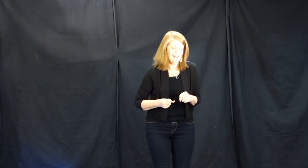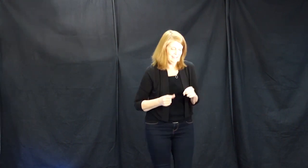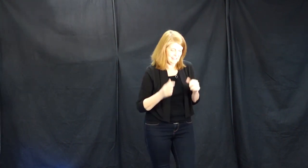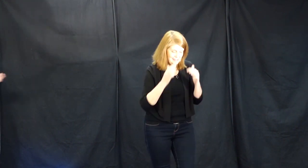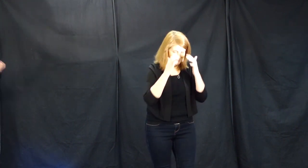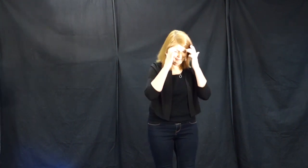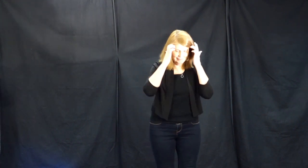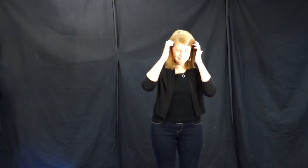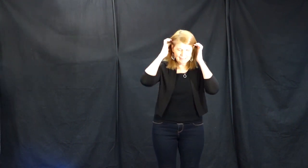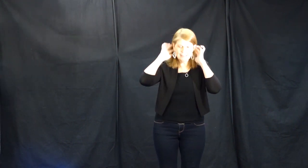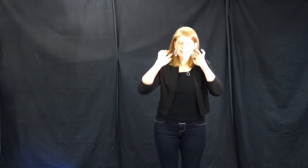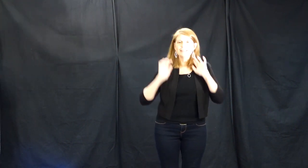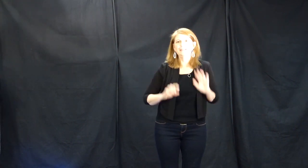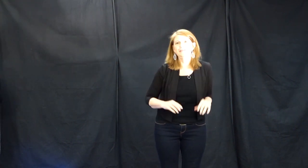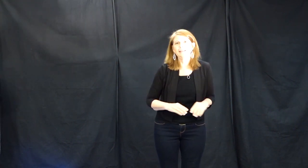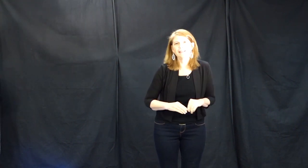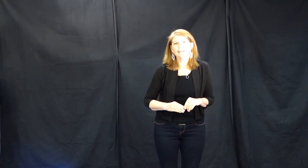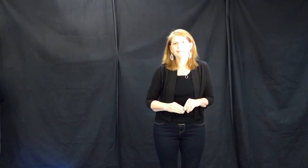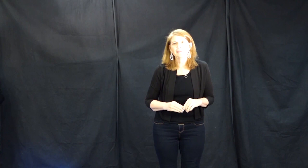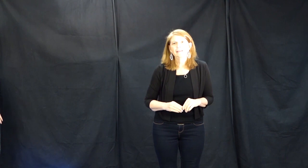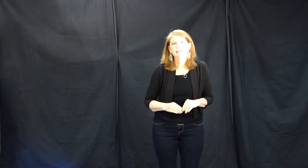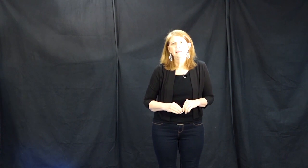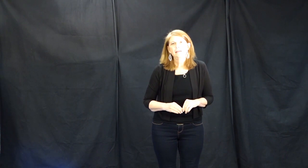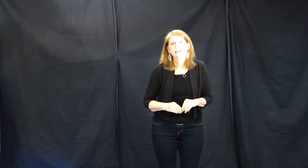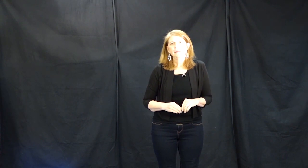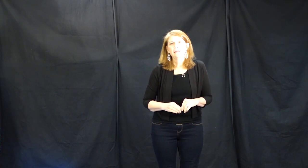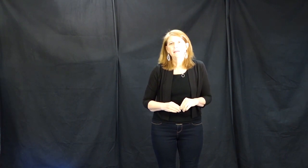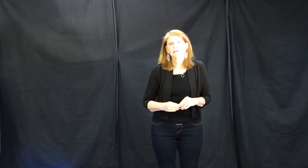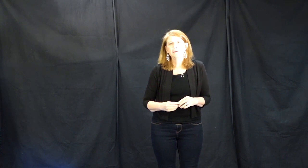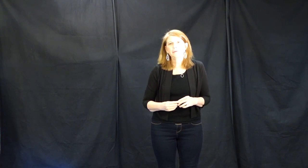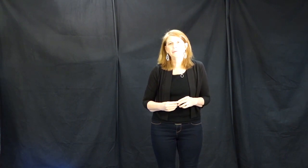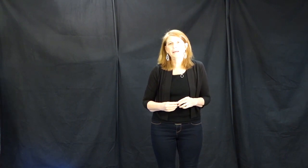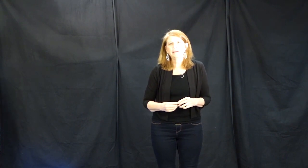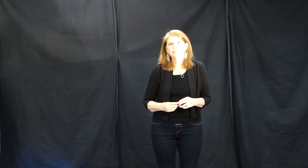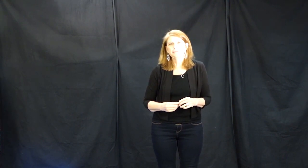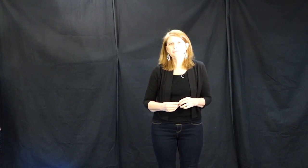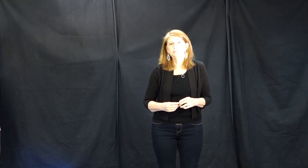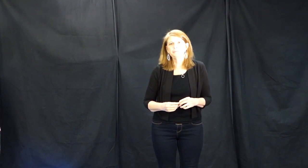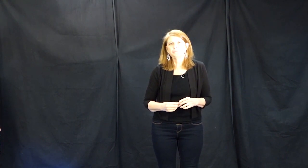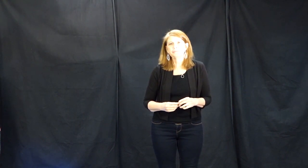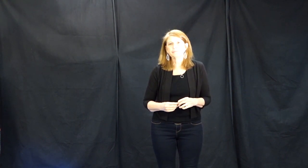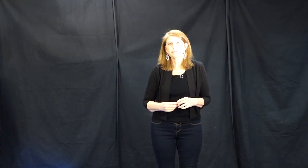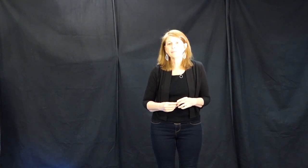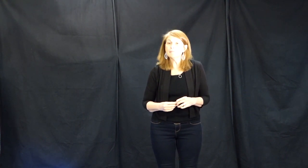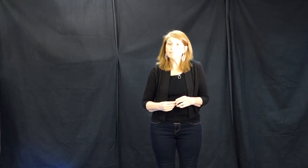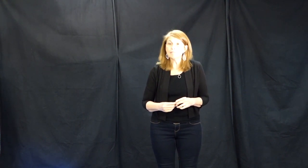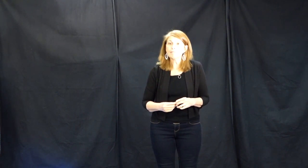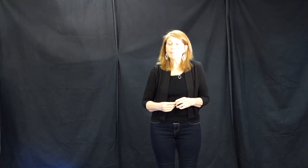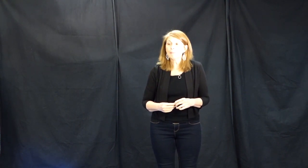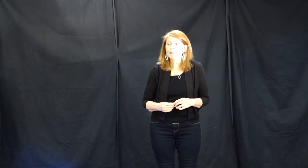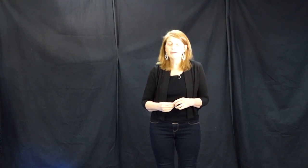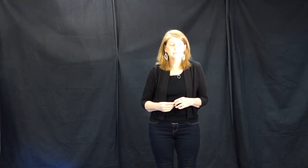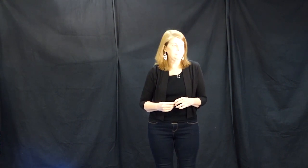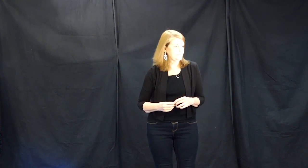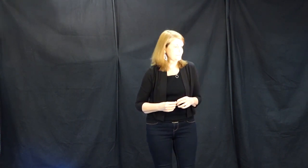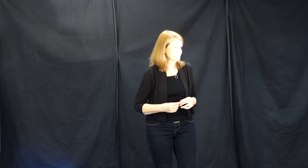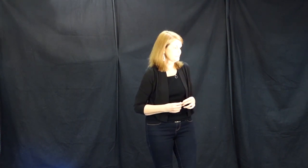not because it has anything to do with anything. Okay. All right. All right, where are we over? Okay. Can we get back to politics, please? Election of